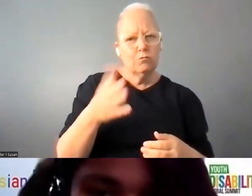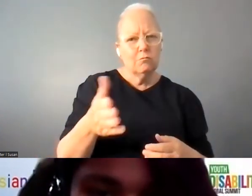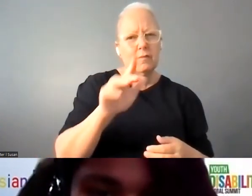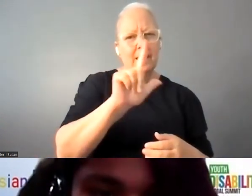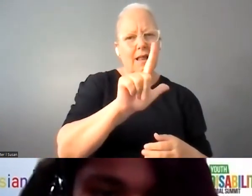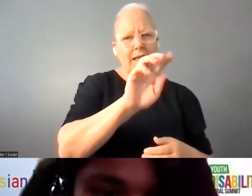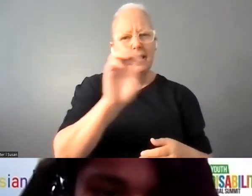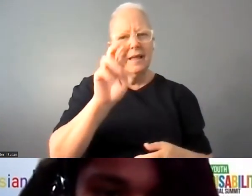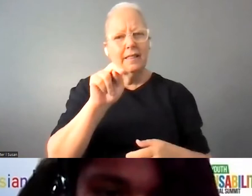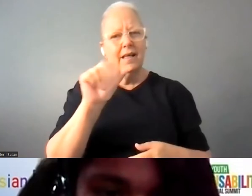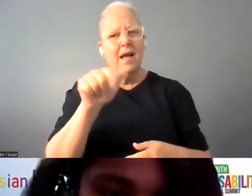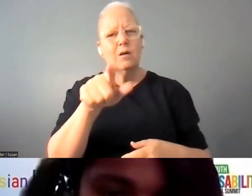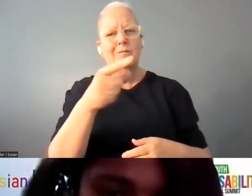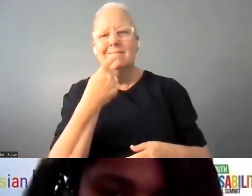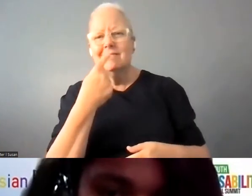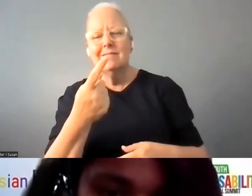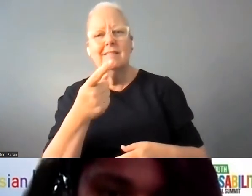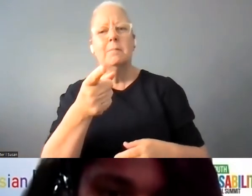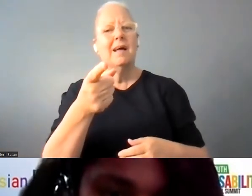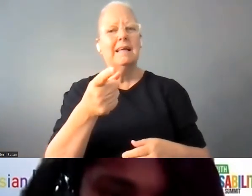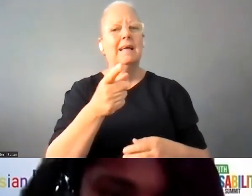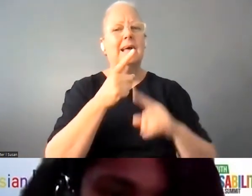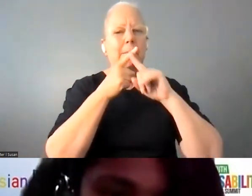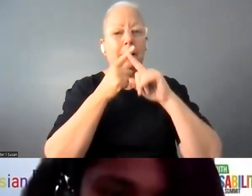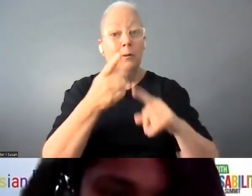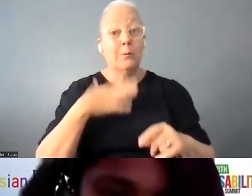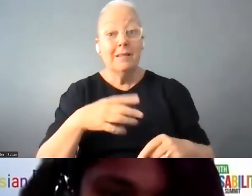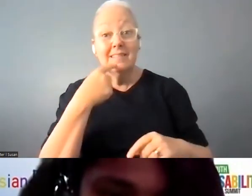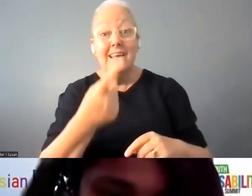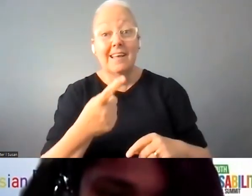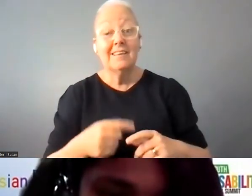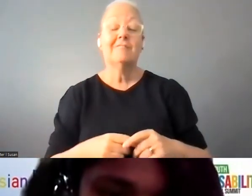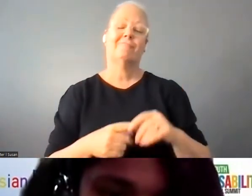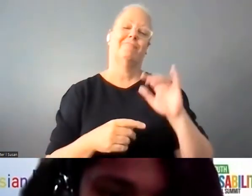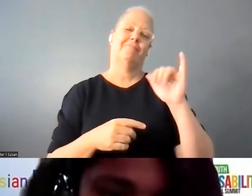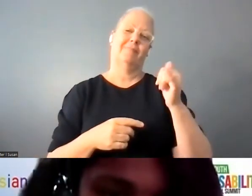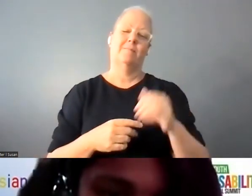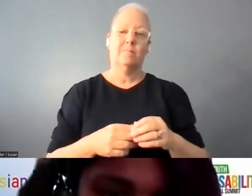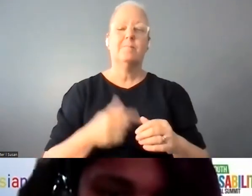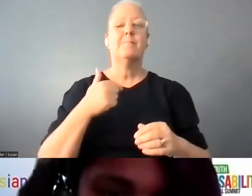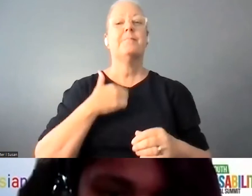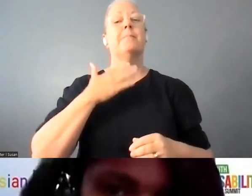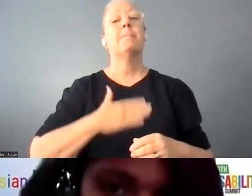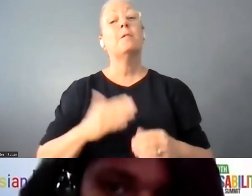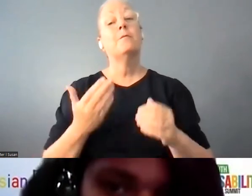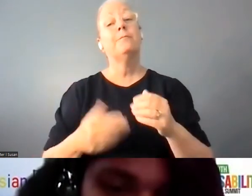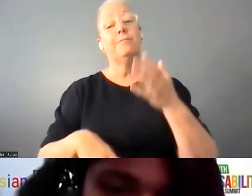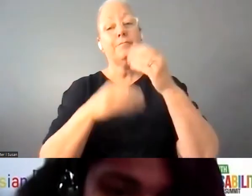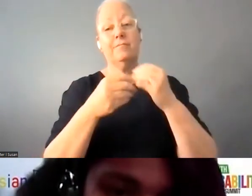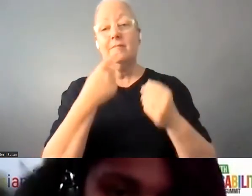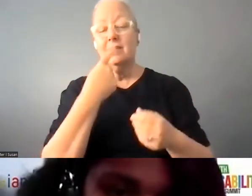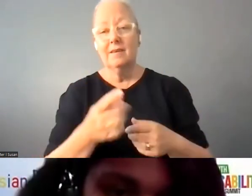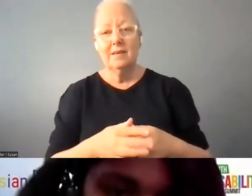you speaking, but your mic was on mute. Yeah, I just wanted to say, you know, each time I hear